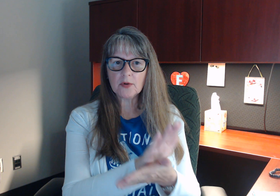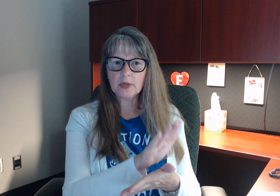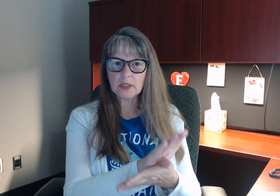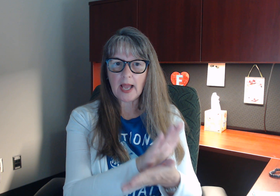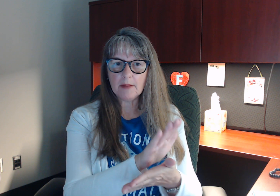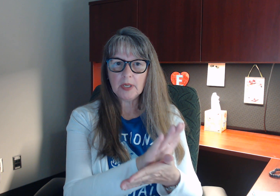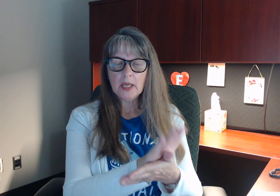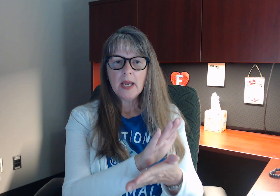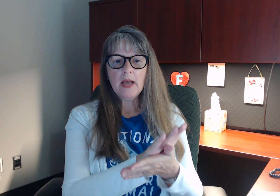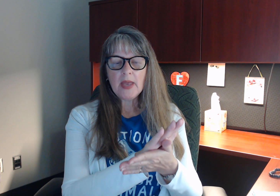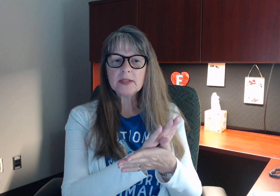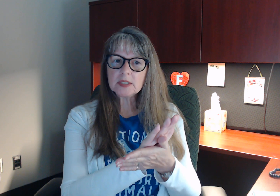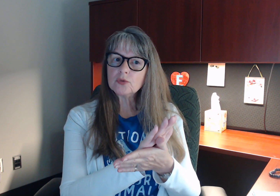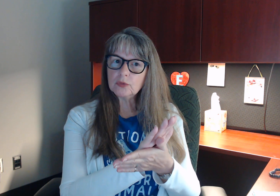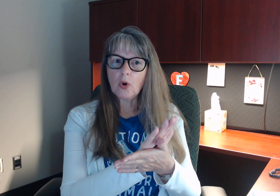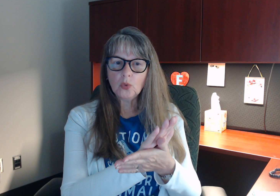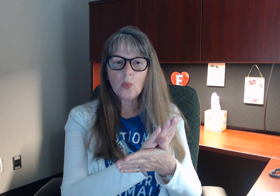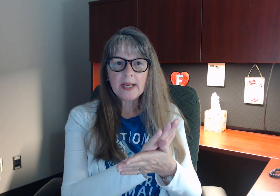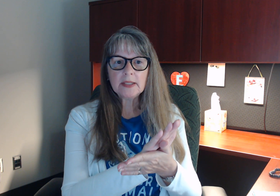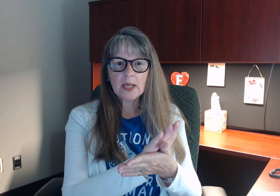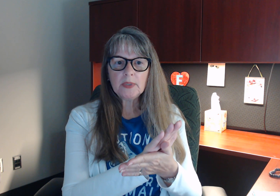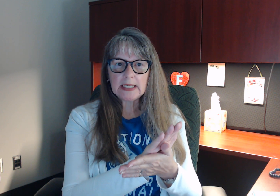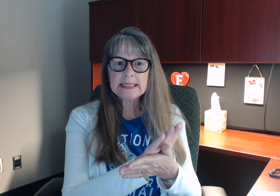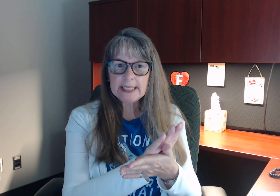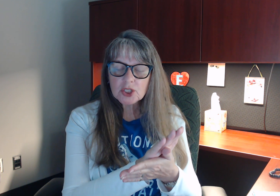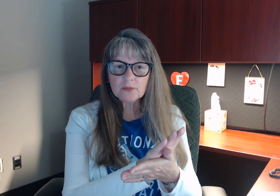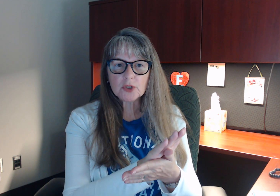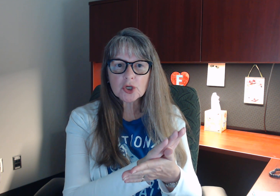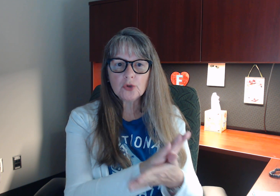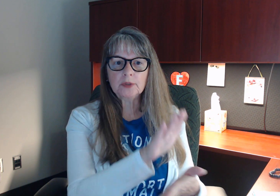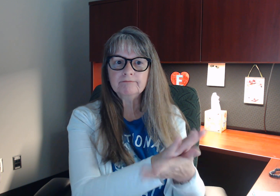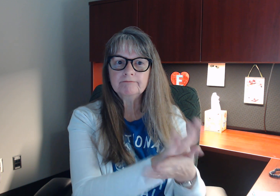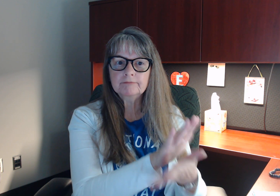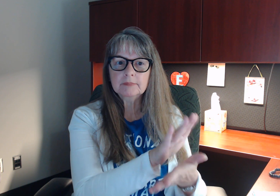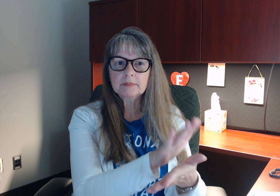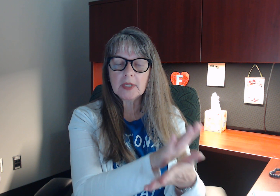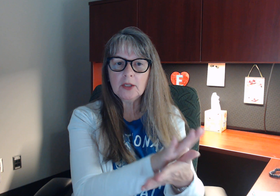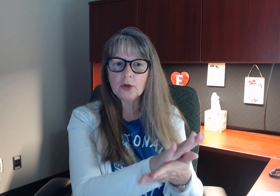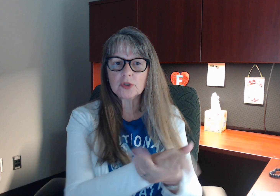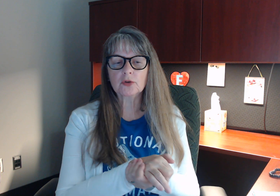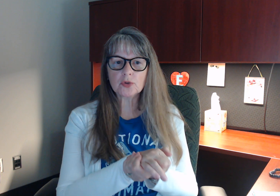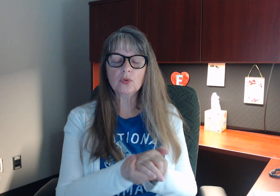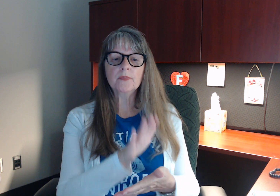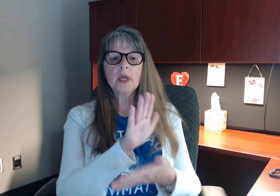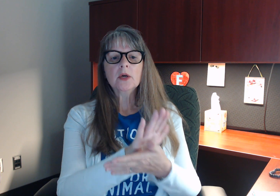and clap. And that's the old way that they would get attention for the children to start school. So this